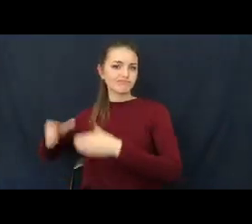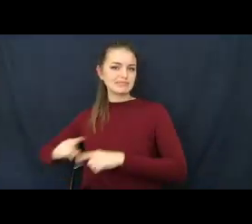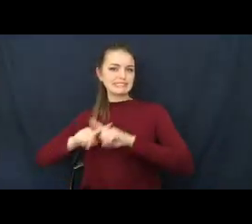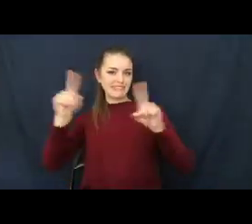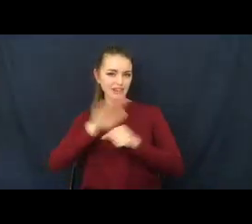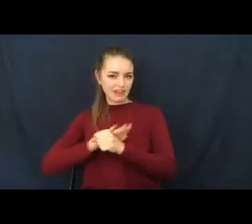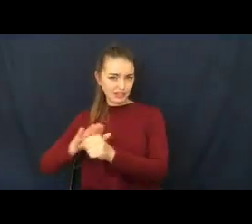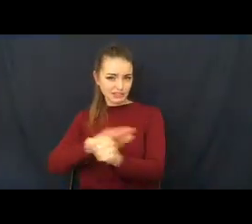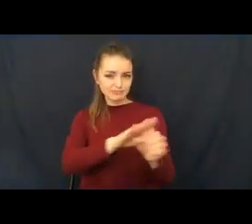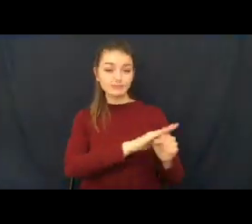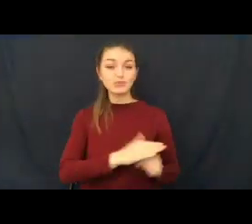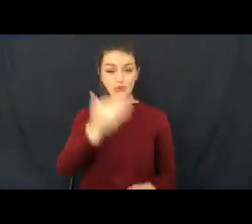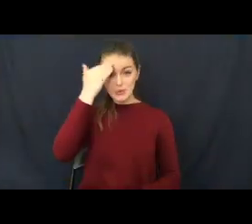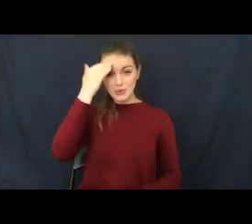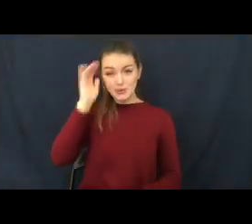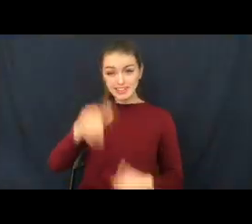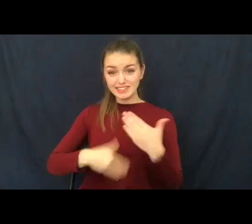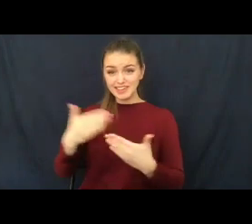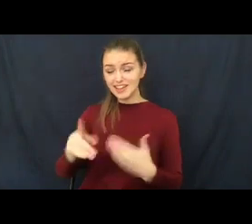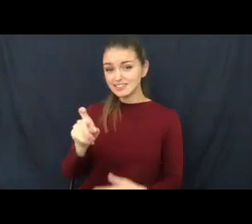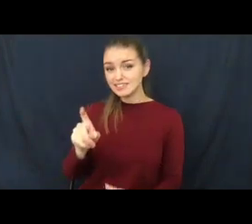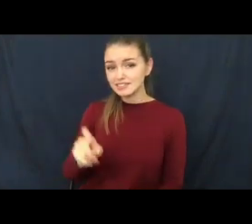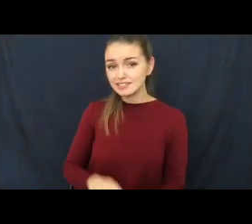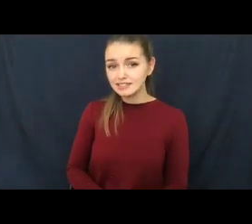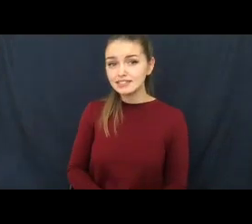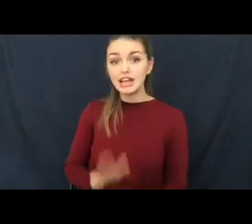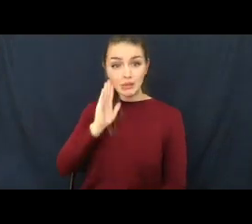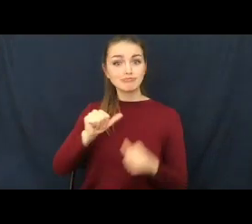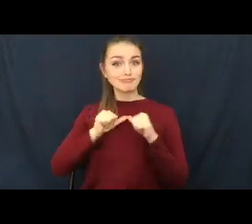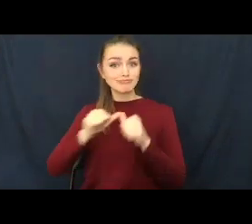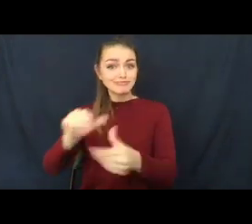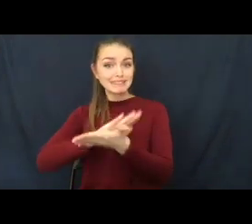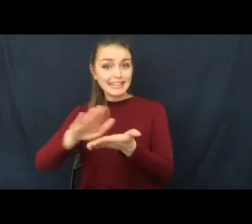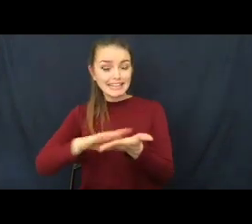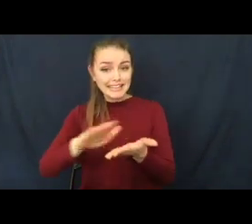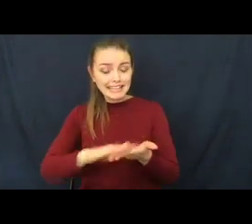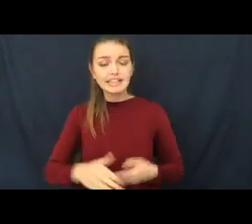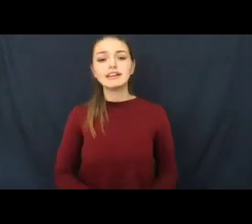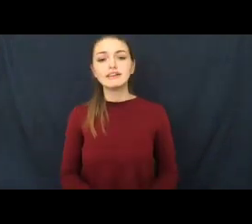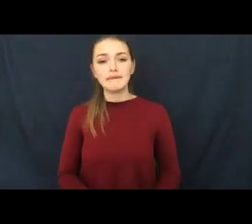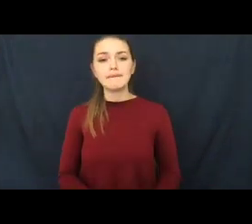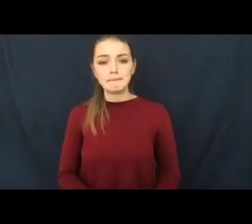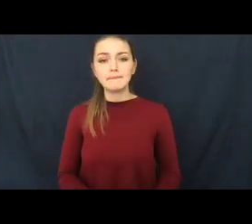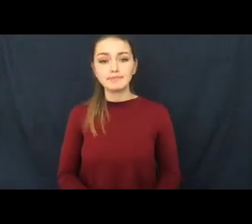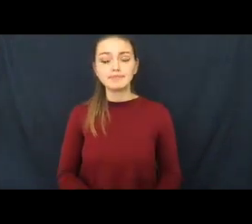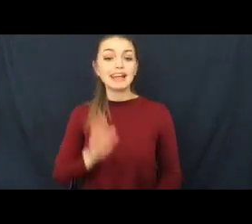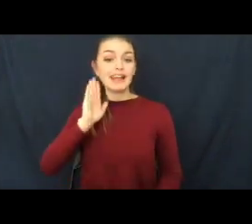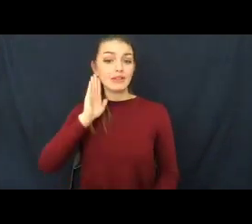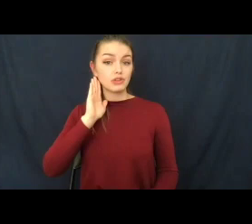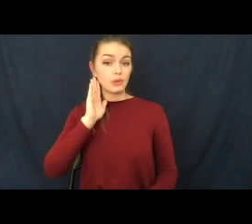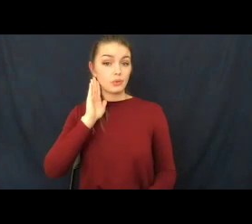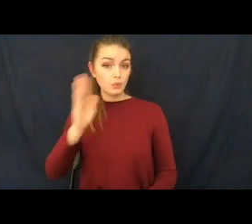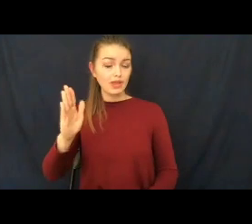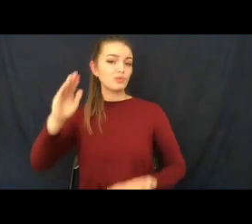And you know what that does? Well, it keeps it clean. It keeps it clean, yeah. So it actually reduces